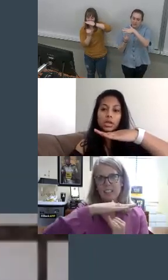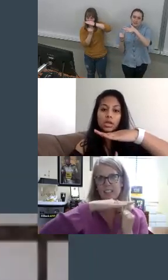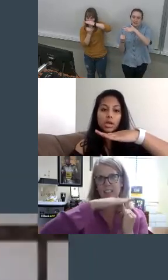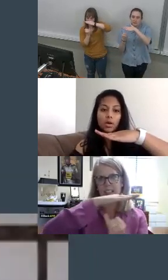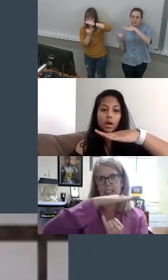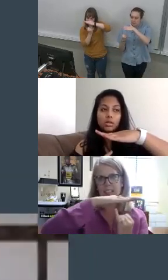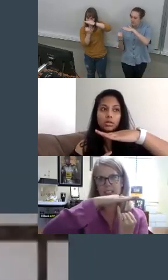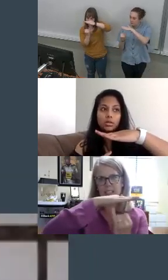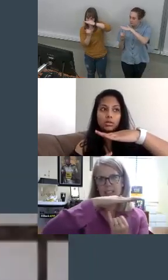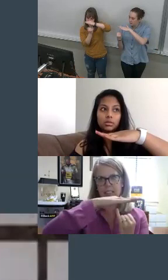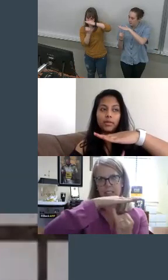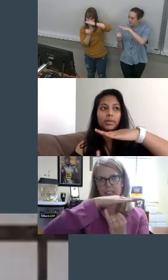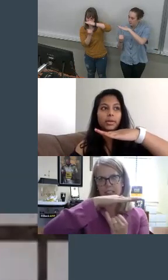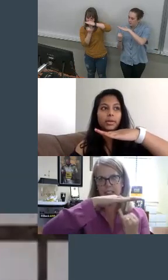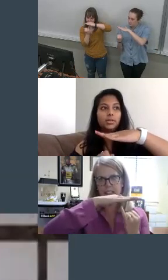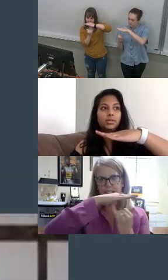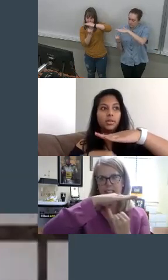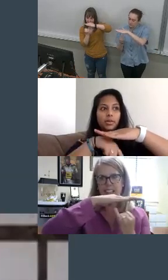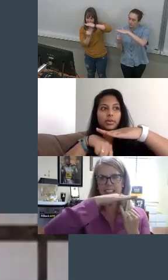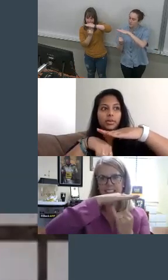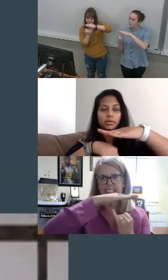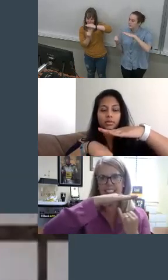Quarantine or isolation.